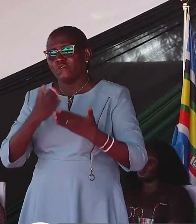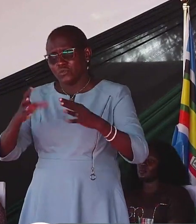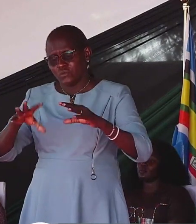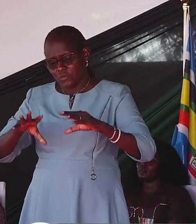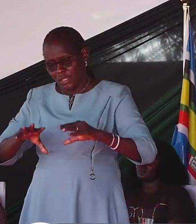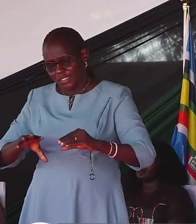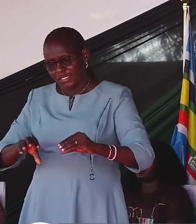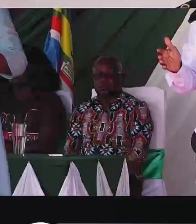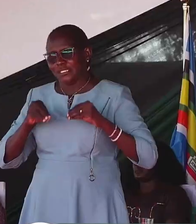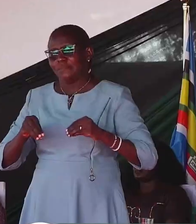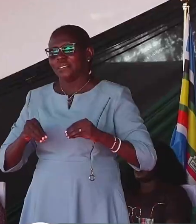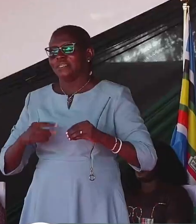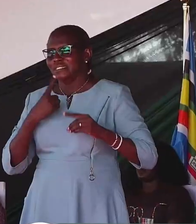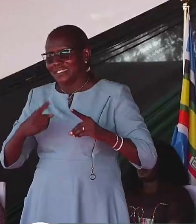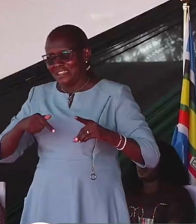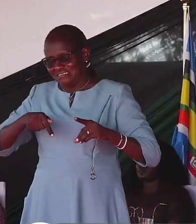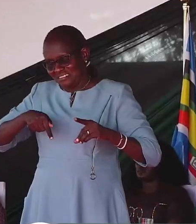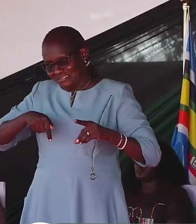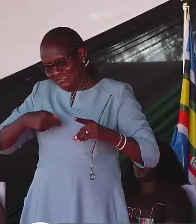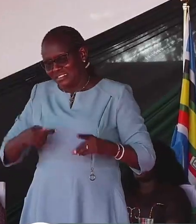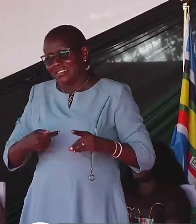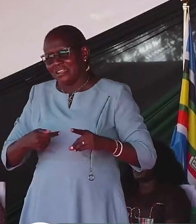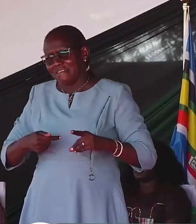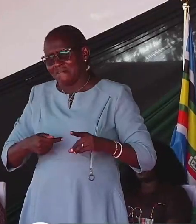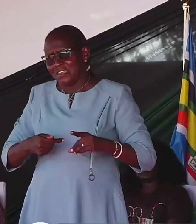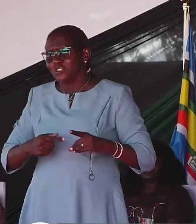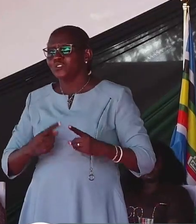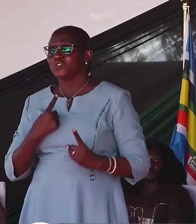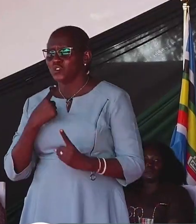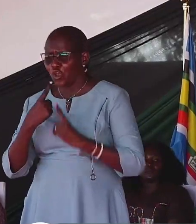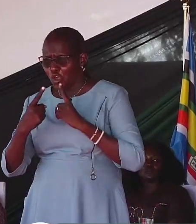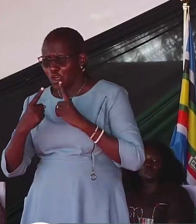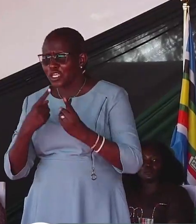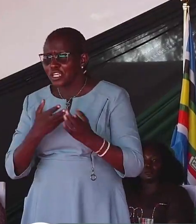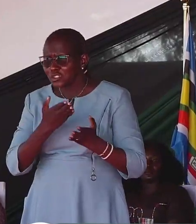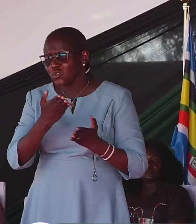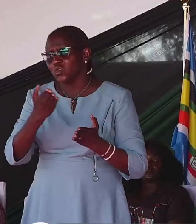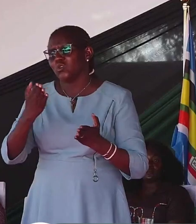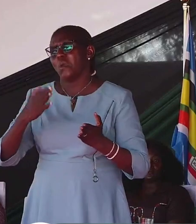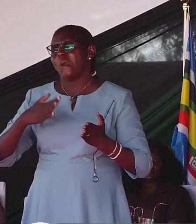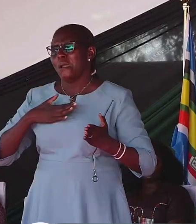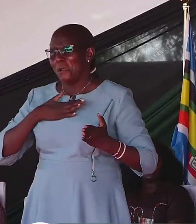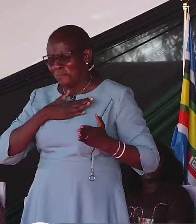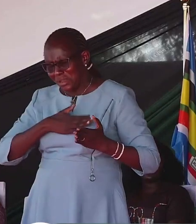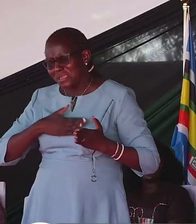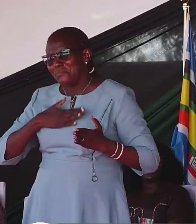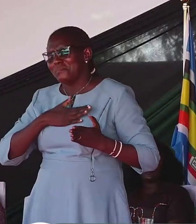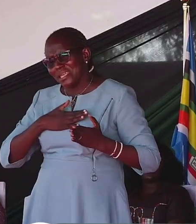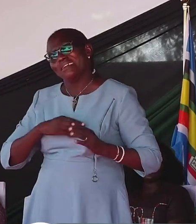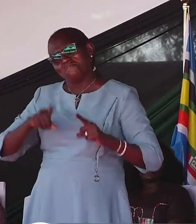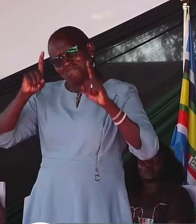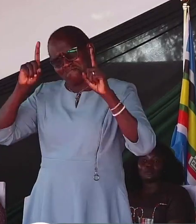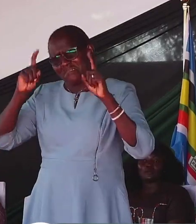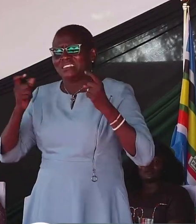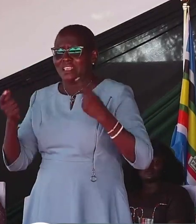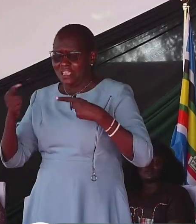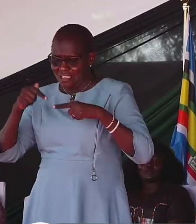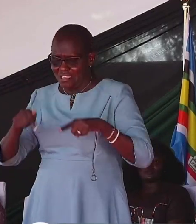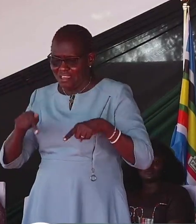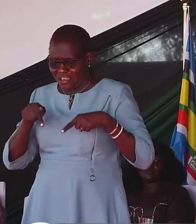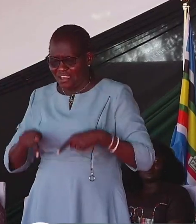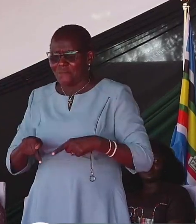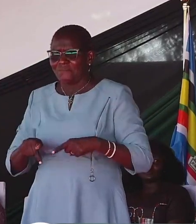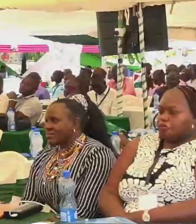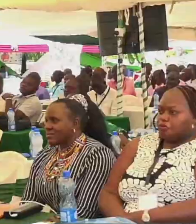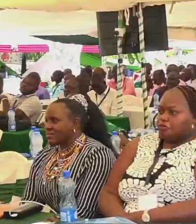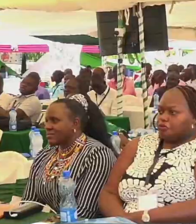person, I'm standing here physically talking to you and pleading that you must come to grace that